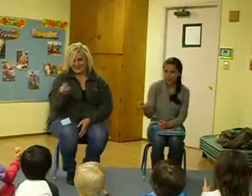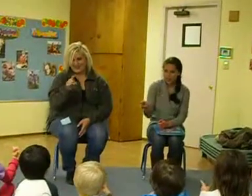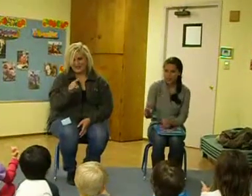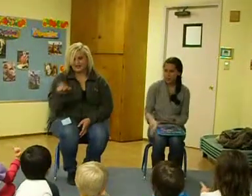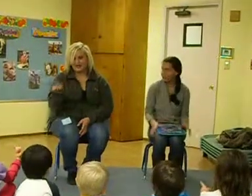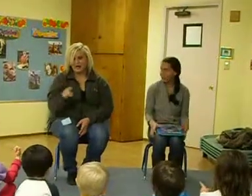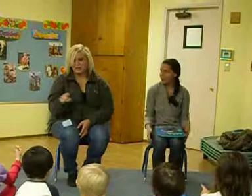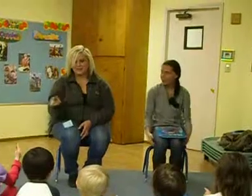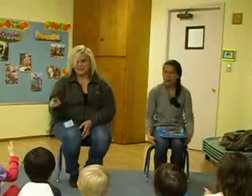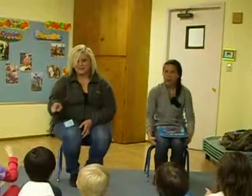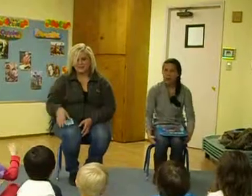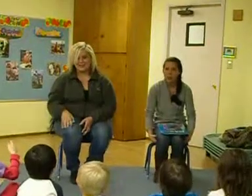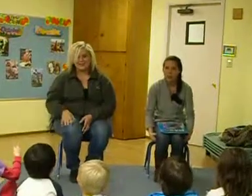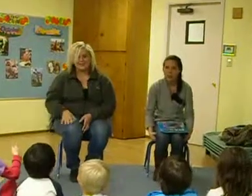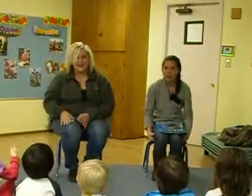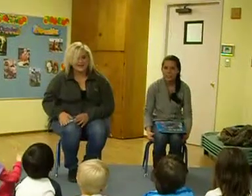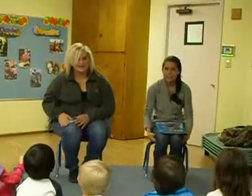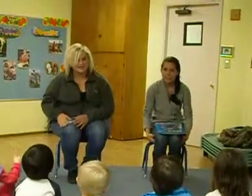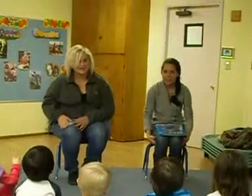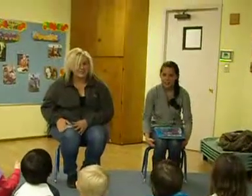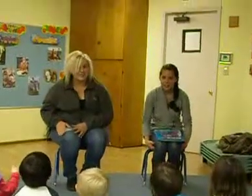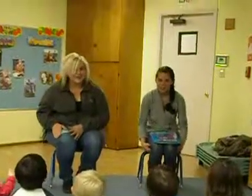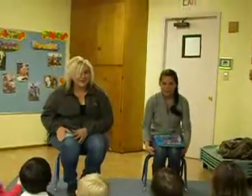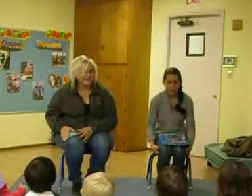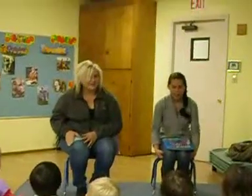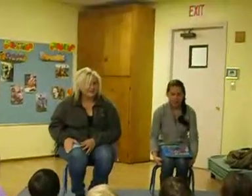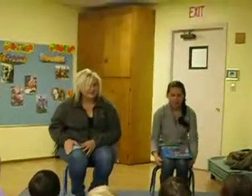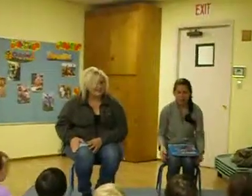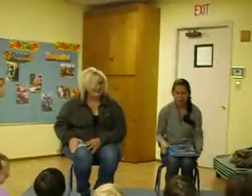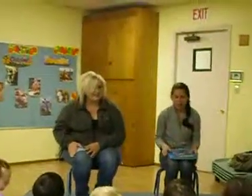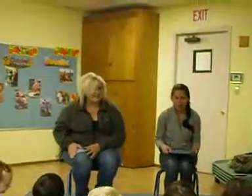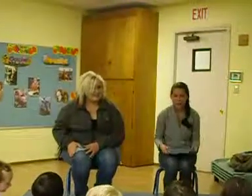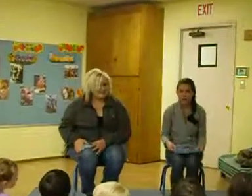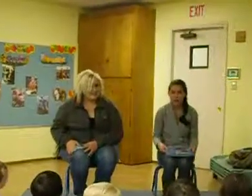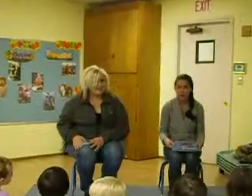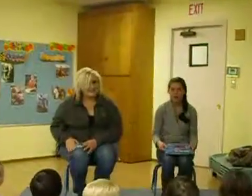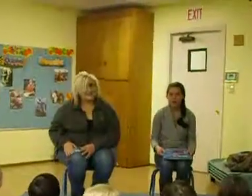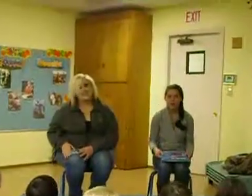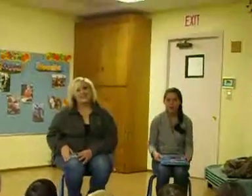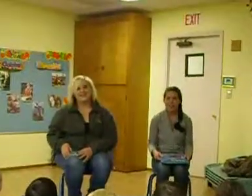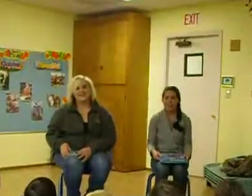Good job. Good job, guys. Thank you guys for listening so well. Thank you for letting us come. What do you